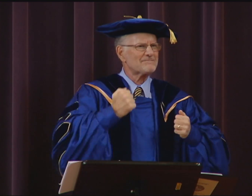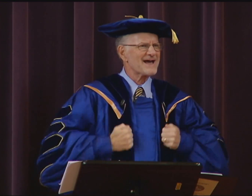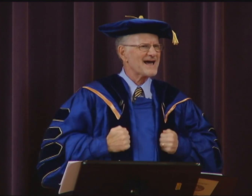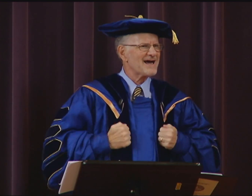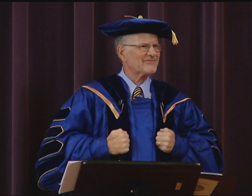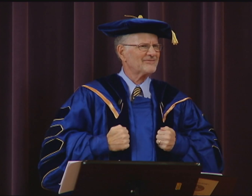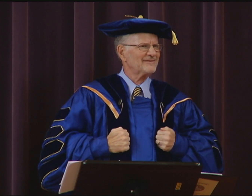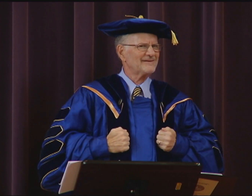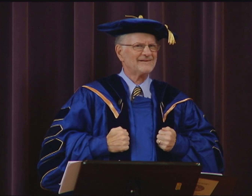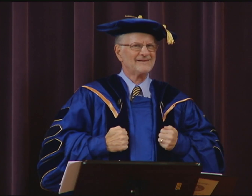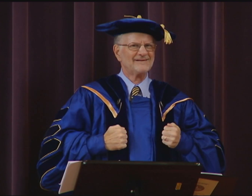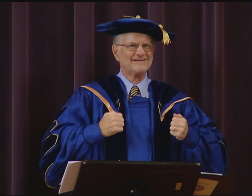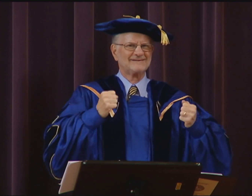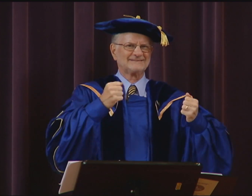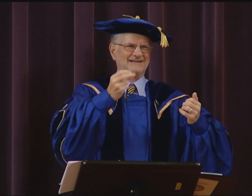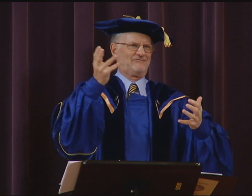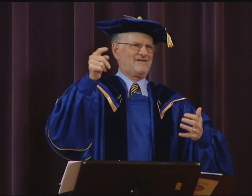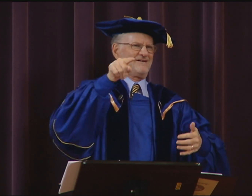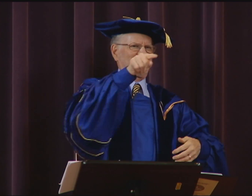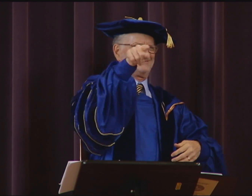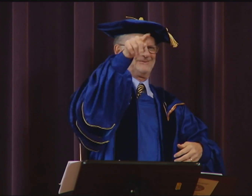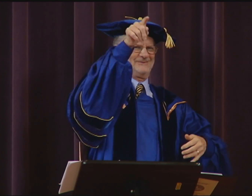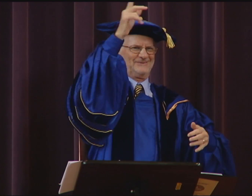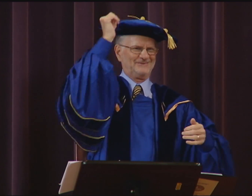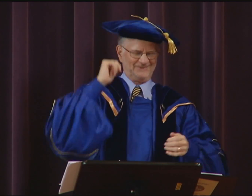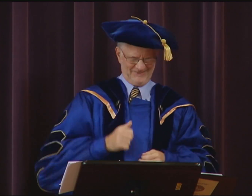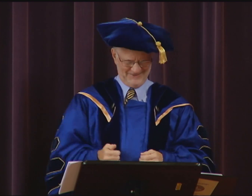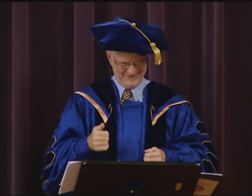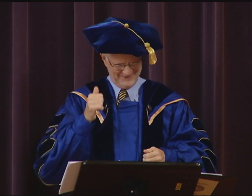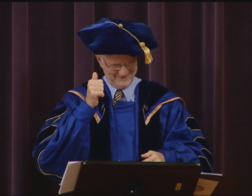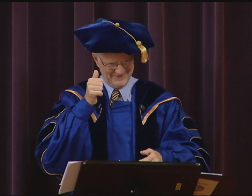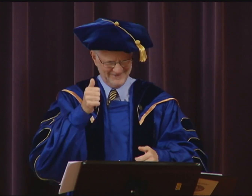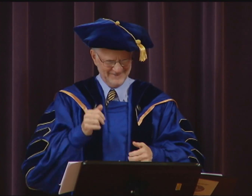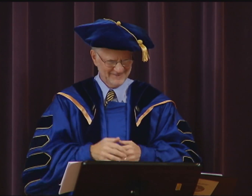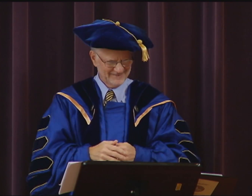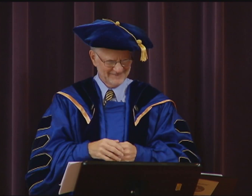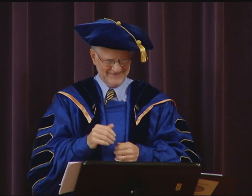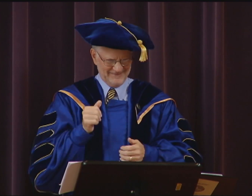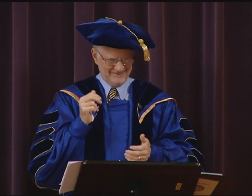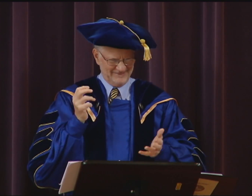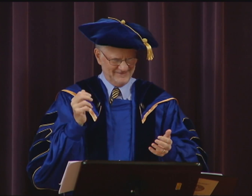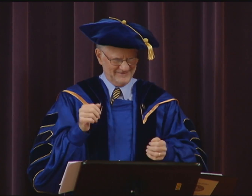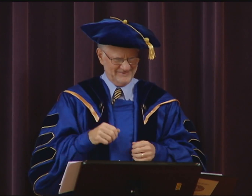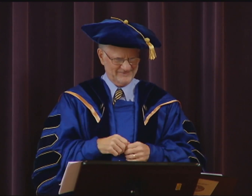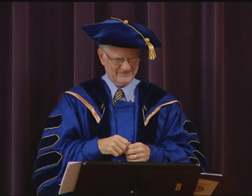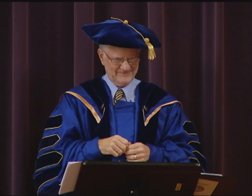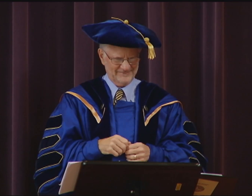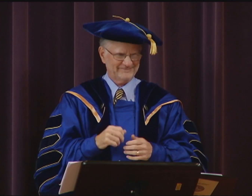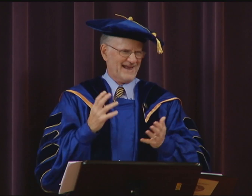How many of you had to go in there for that mud bath? All right.